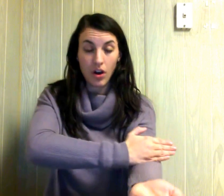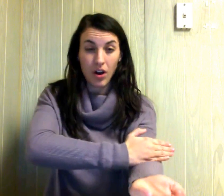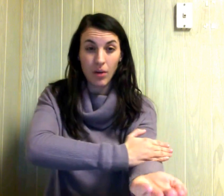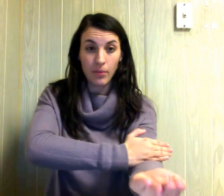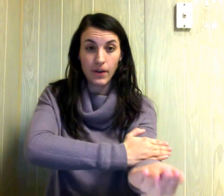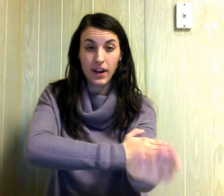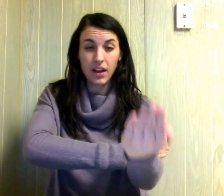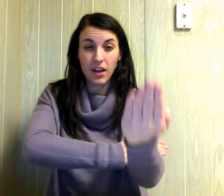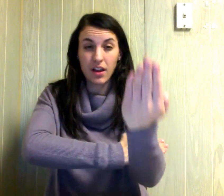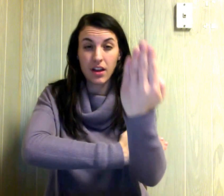all morning,